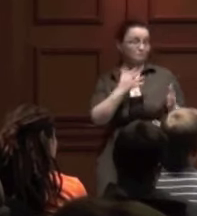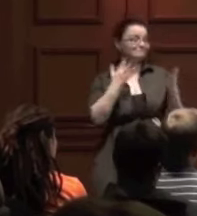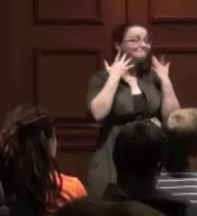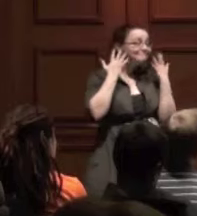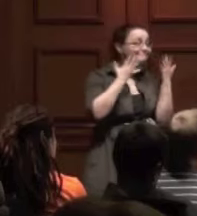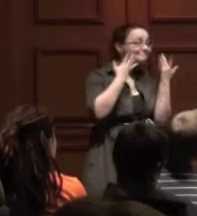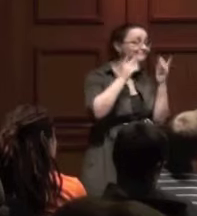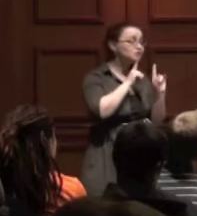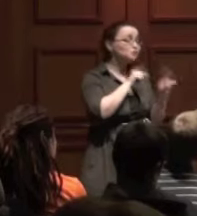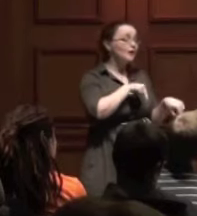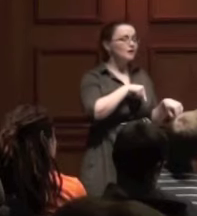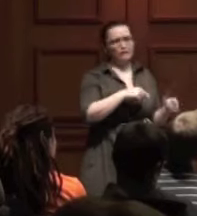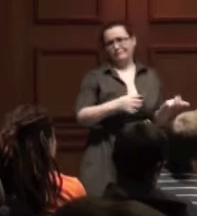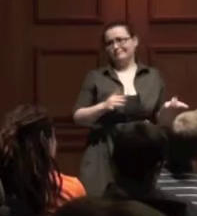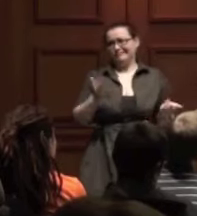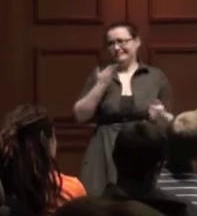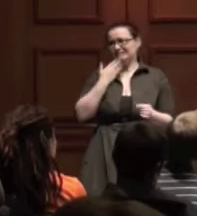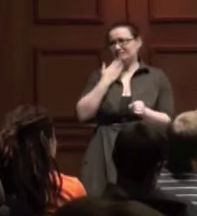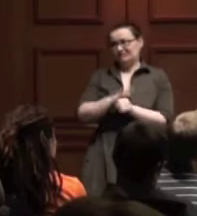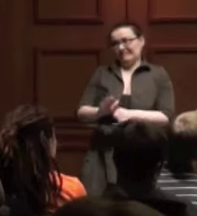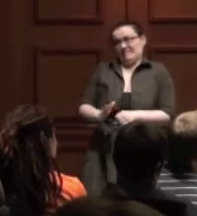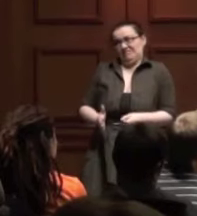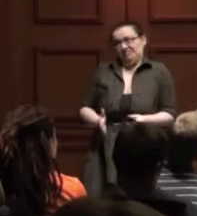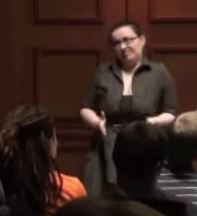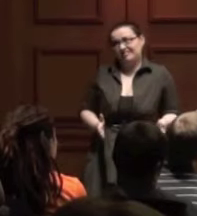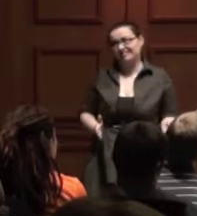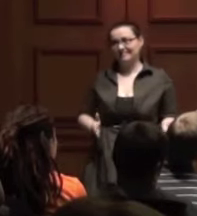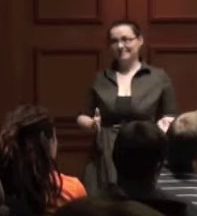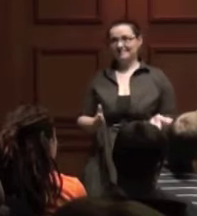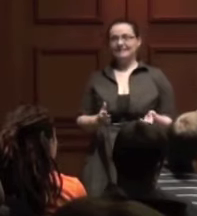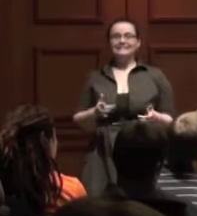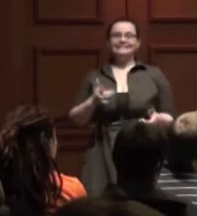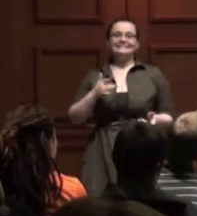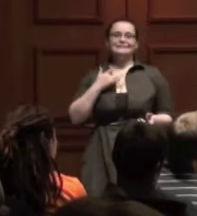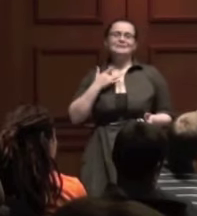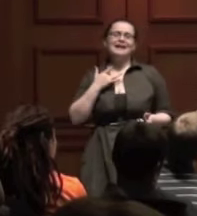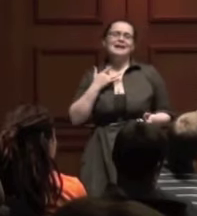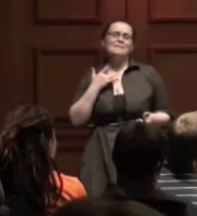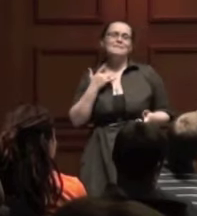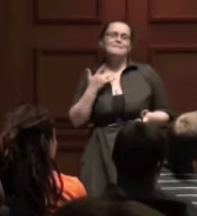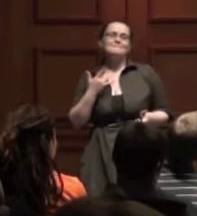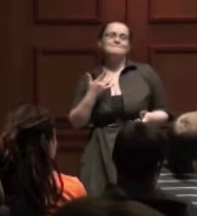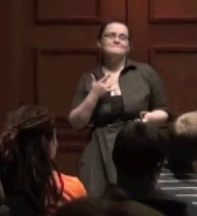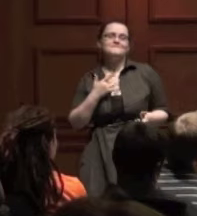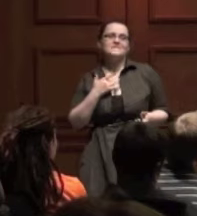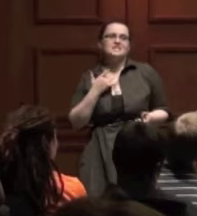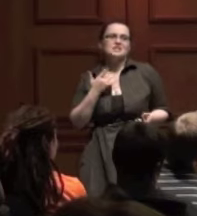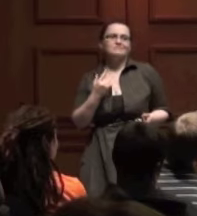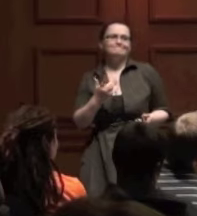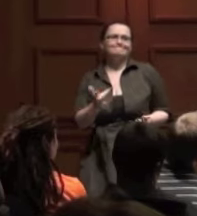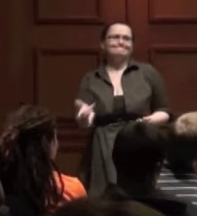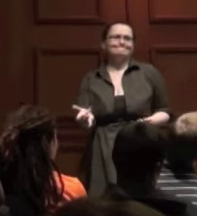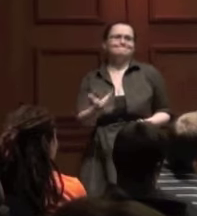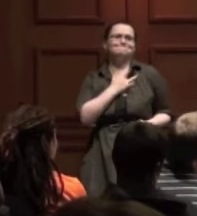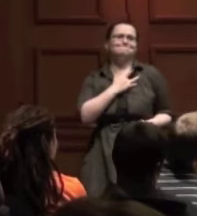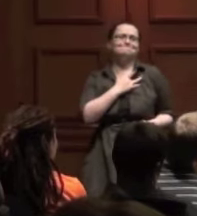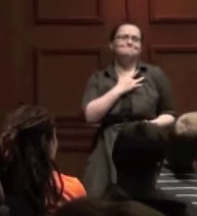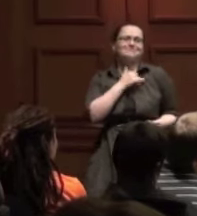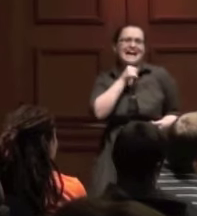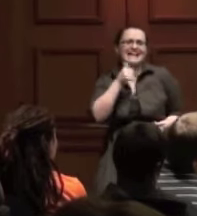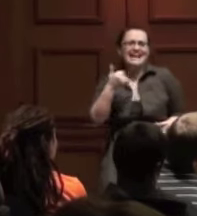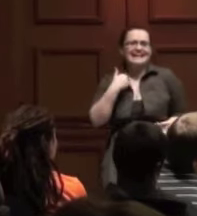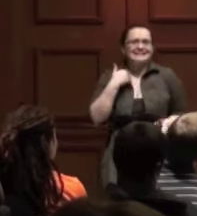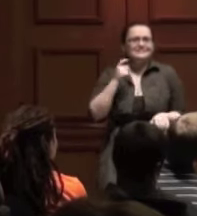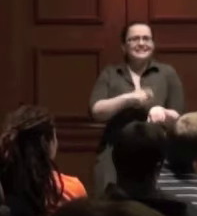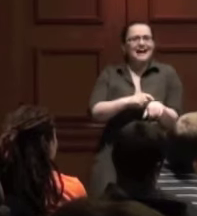happens, I feel a pang of regret for not taking more time to educate, for not really making use of the opportunity. I